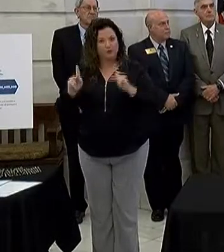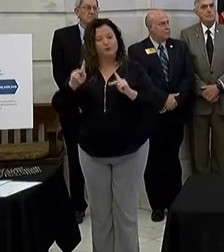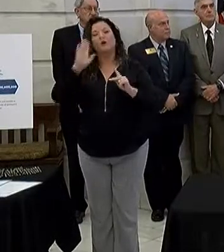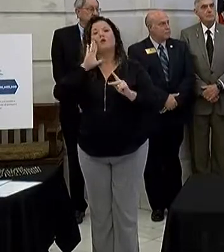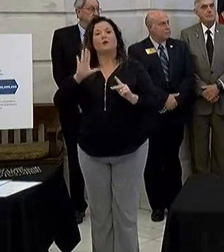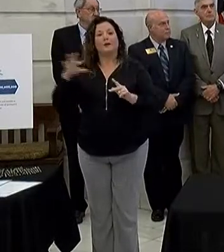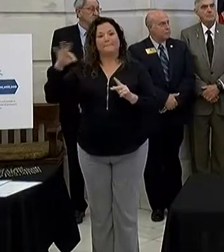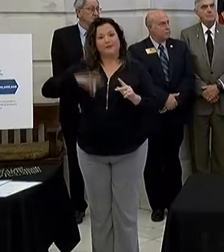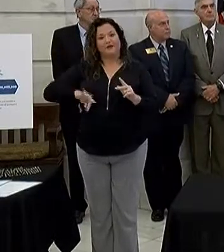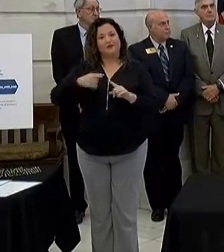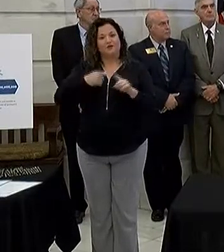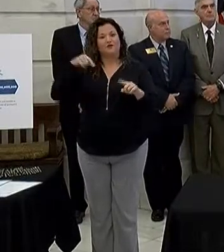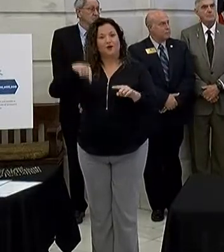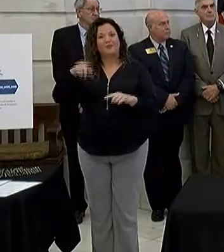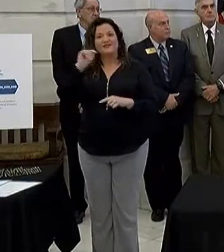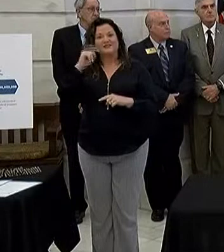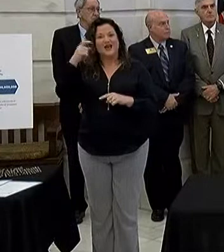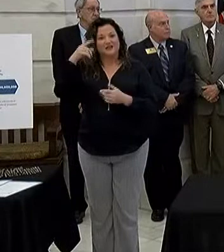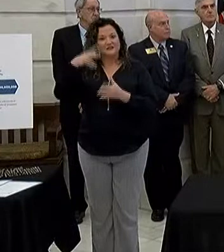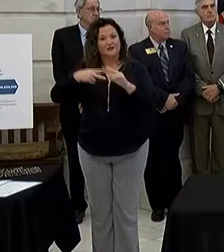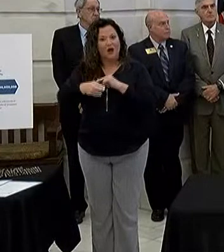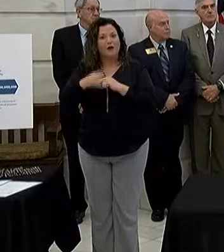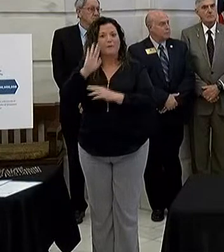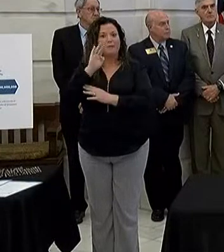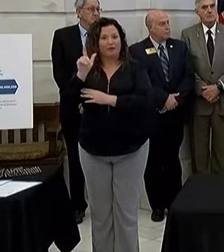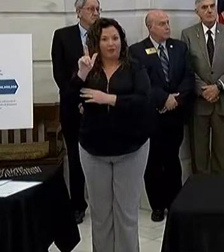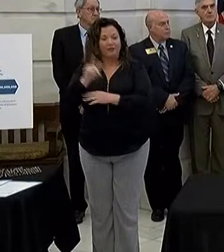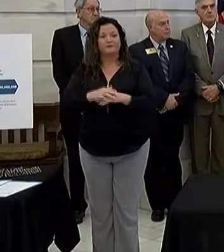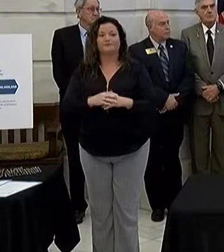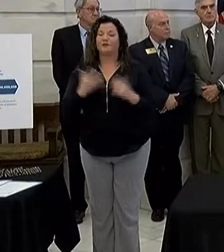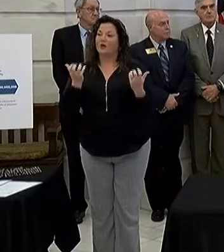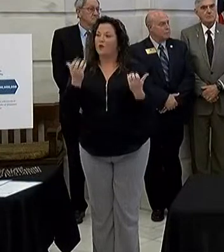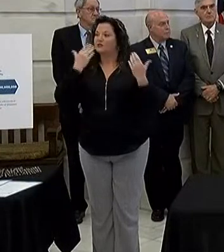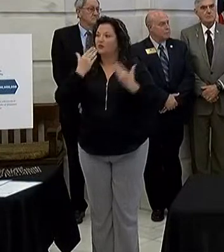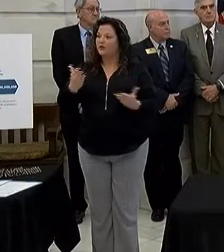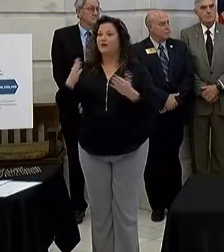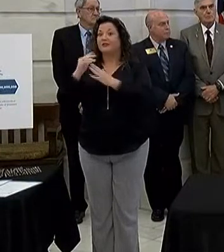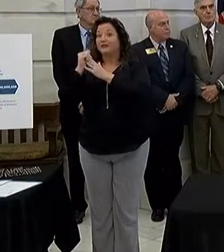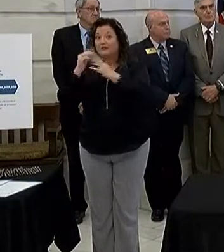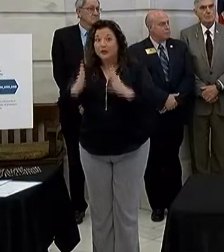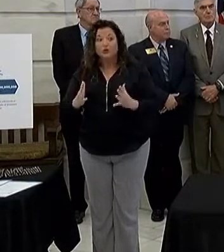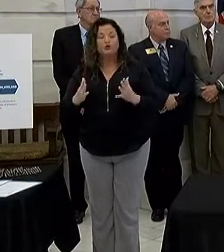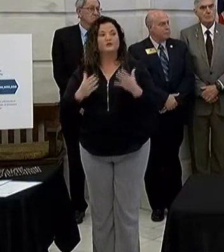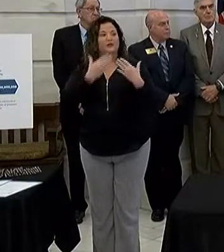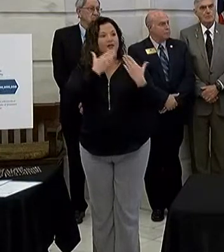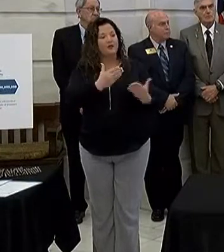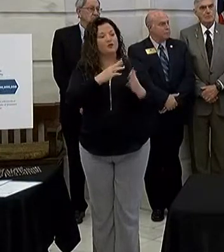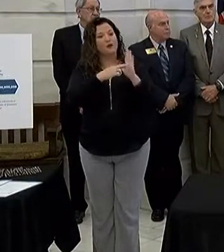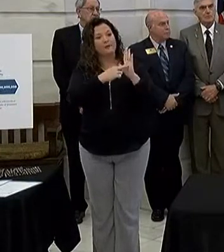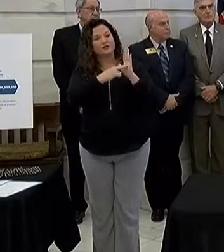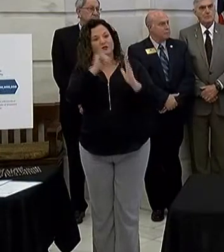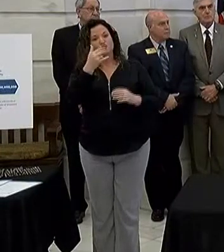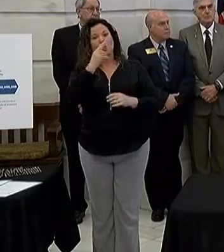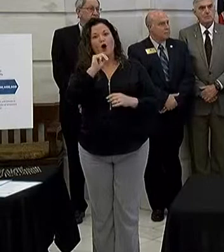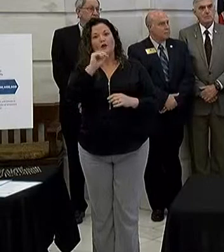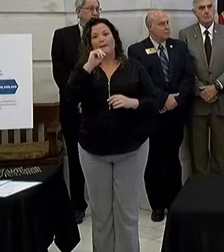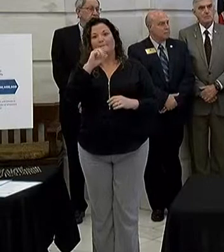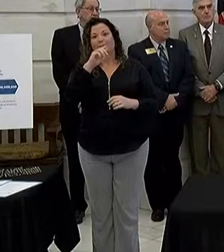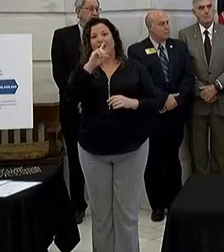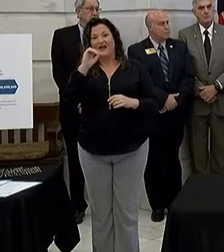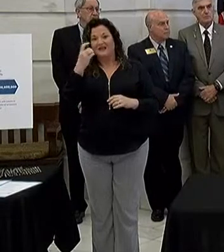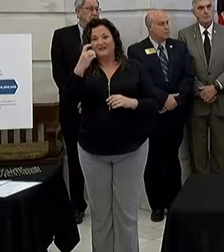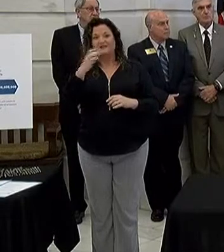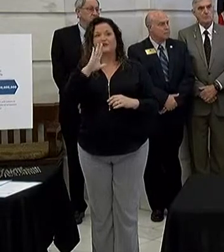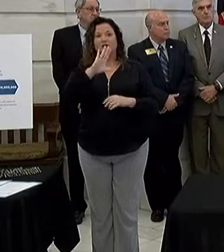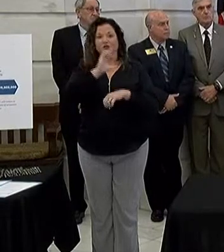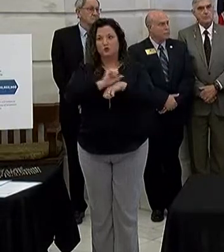this tax cut bill. Again, I want to thank the leadership, but also Representative John Maddox for his work on the